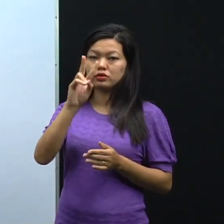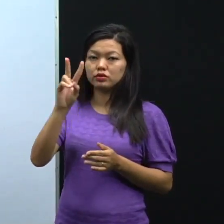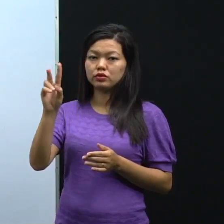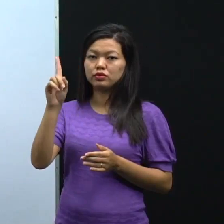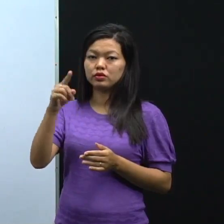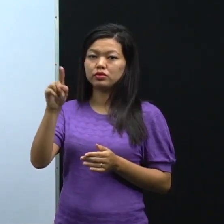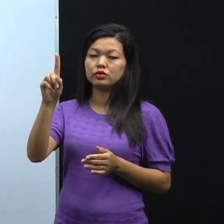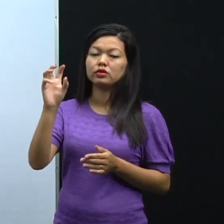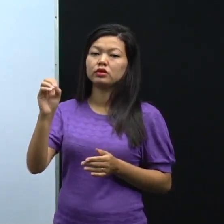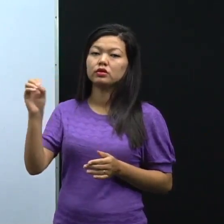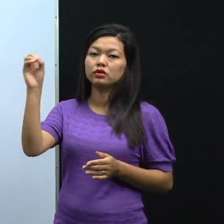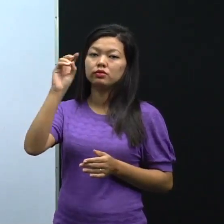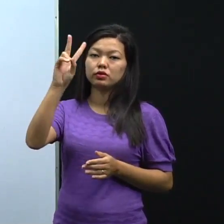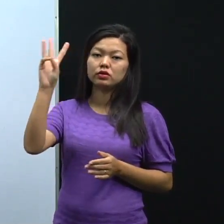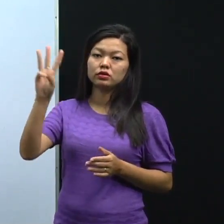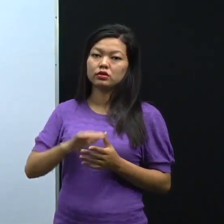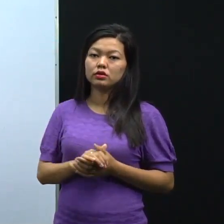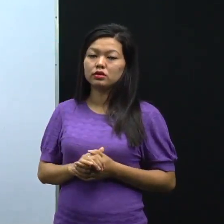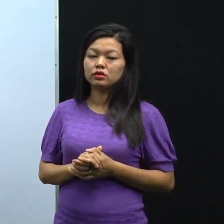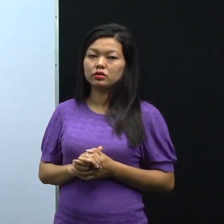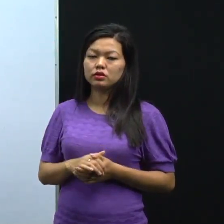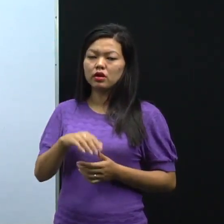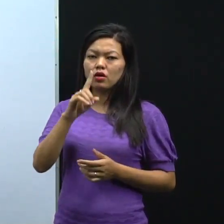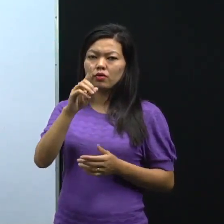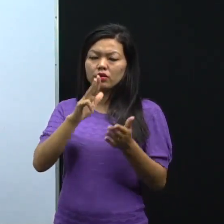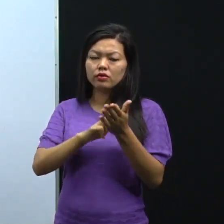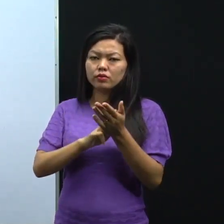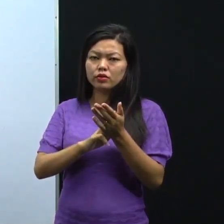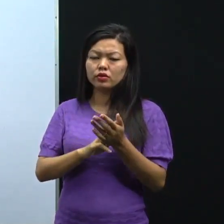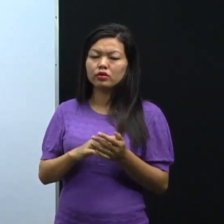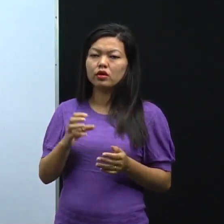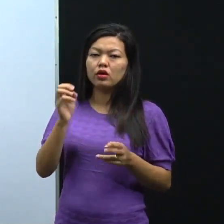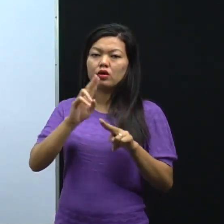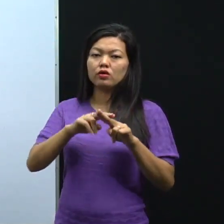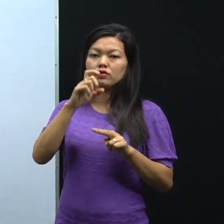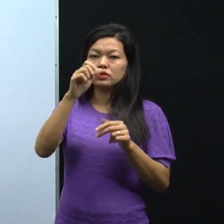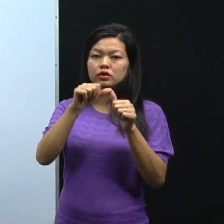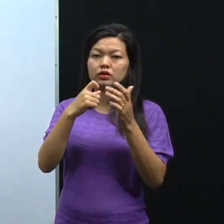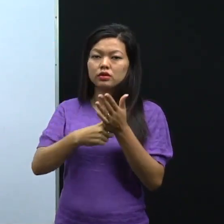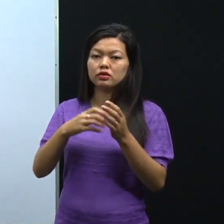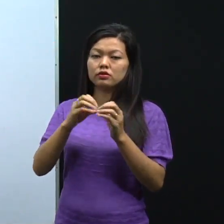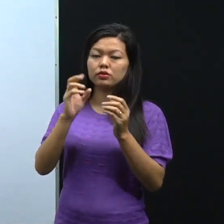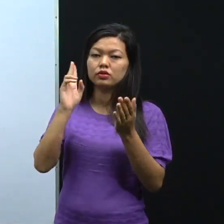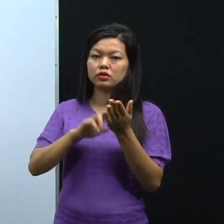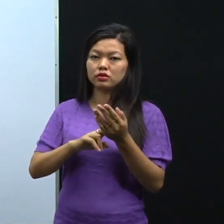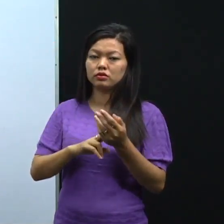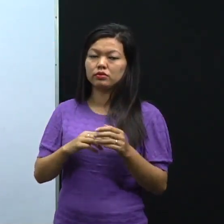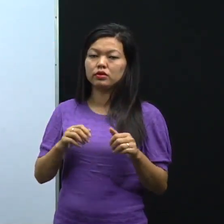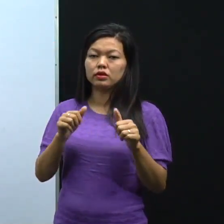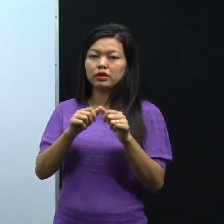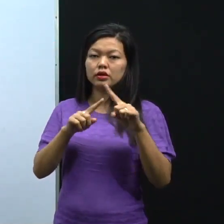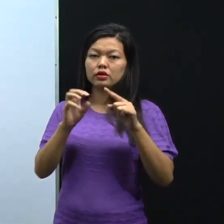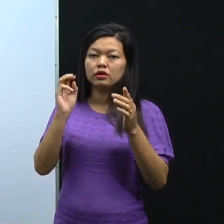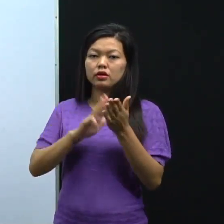6.022×10⁻². So now, if I say 1 mole of carbon atom, means if I